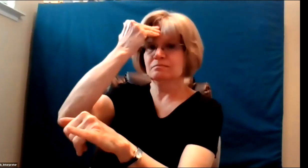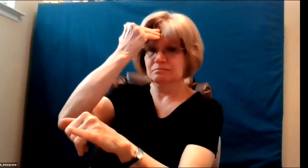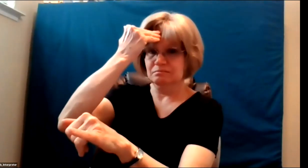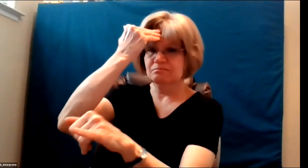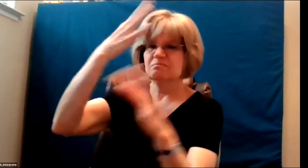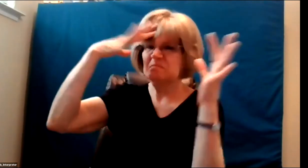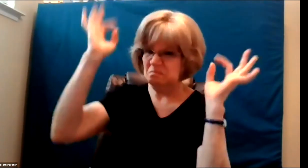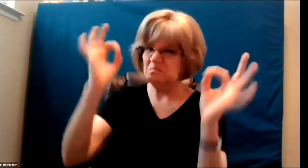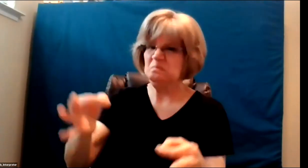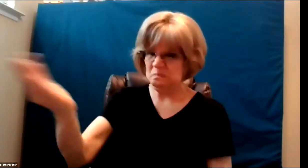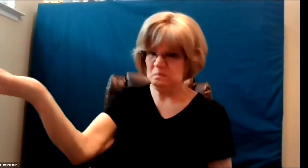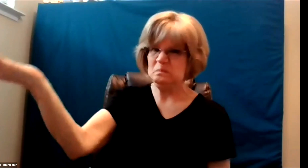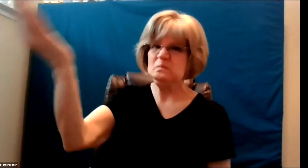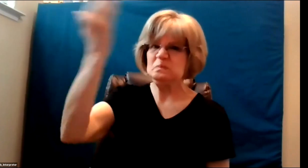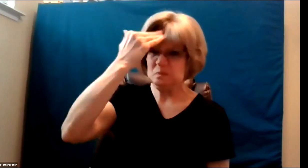Definitely.